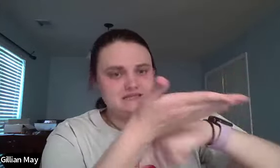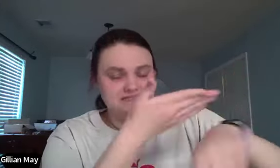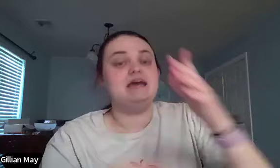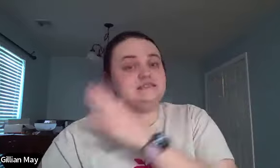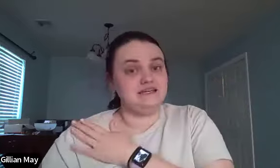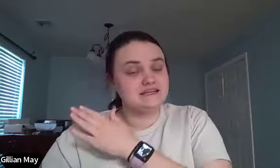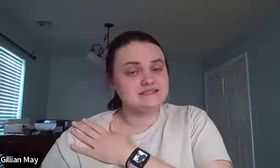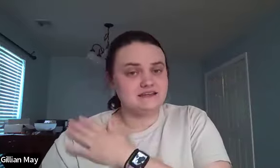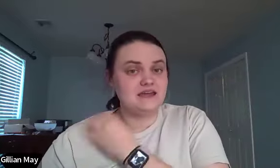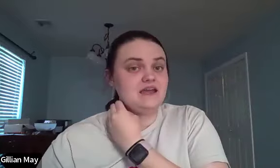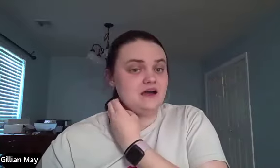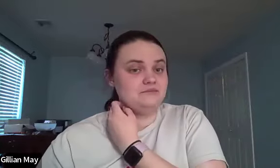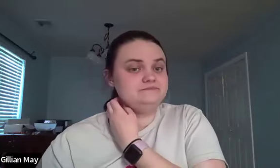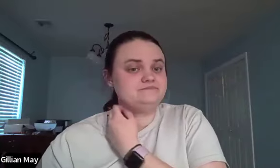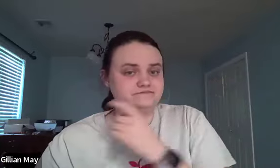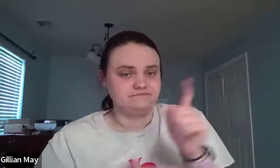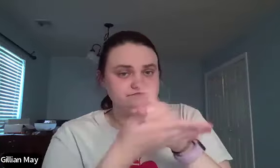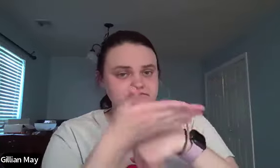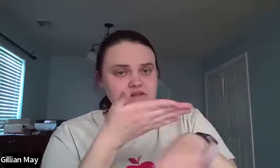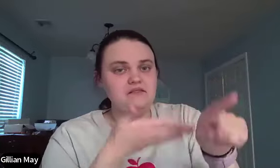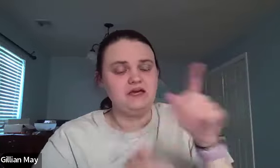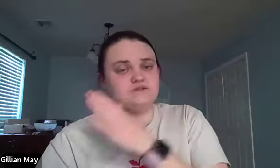Next, yes, like next Sunday, that sort of